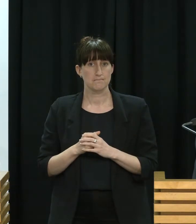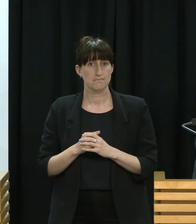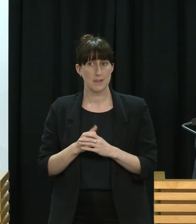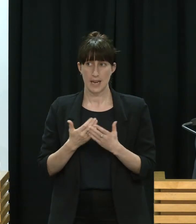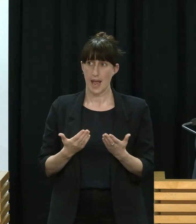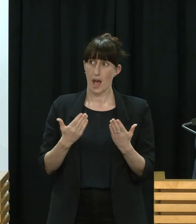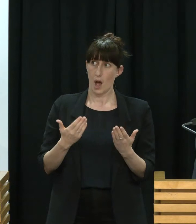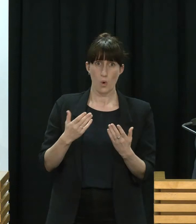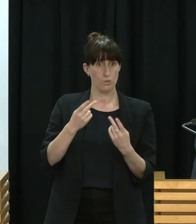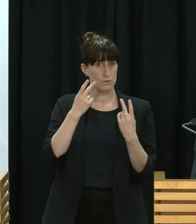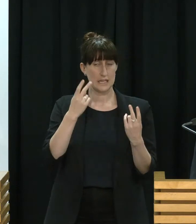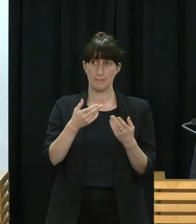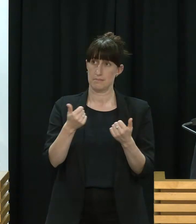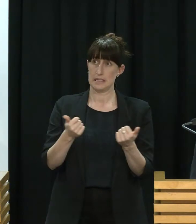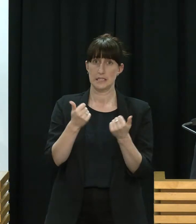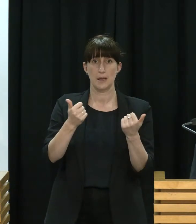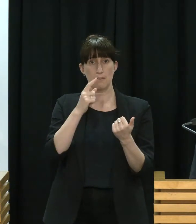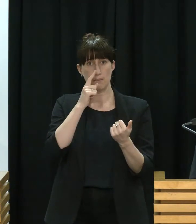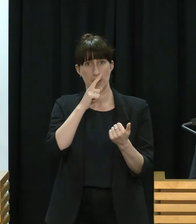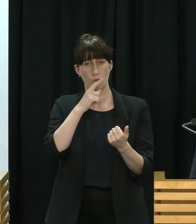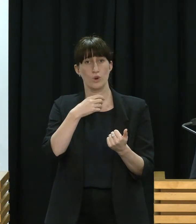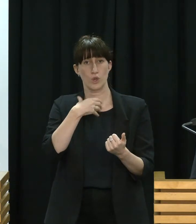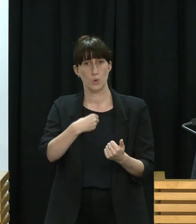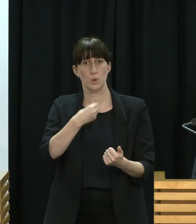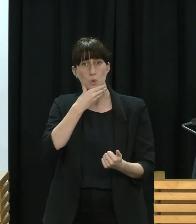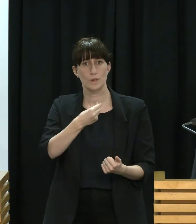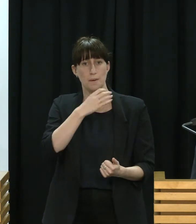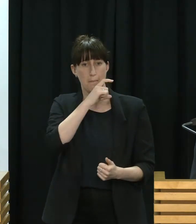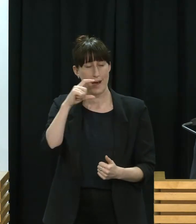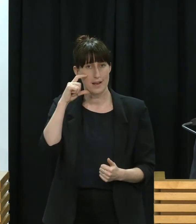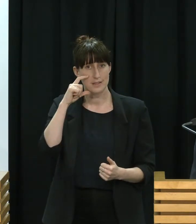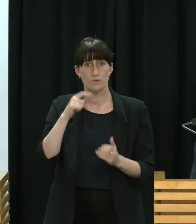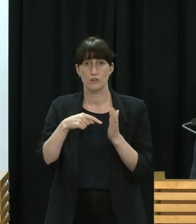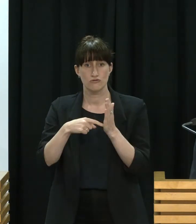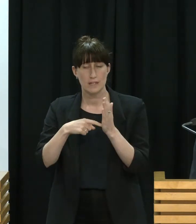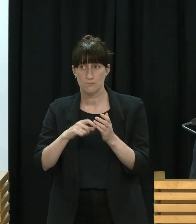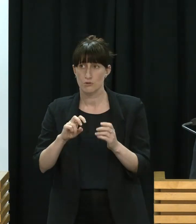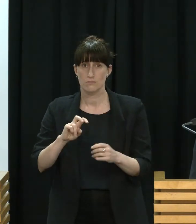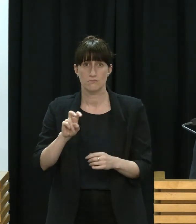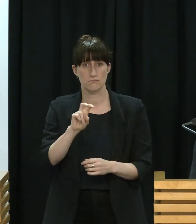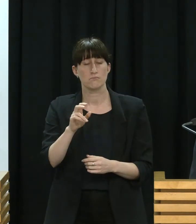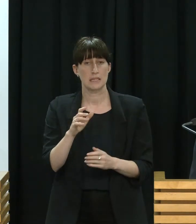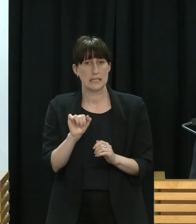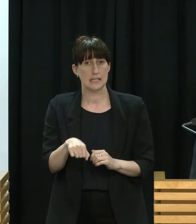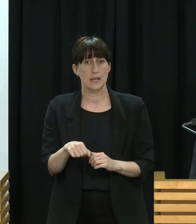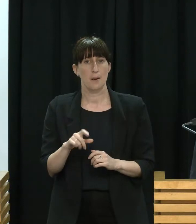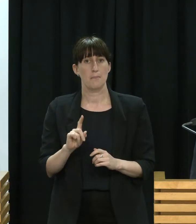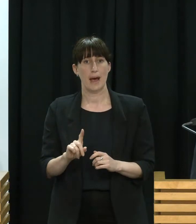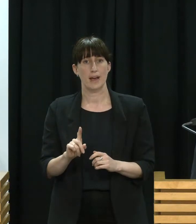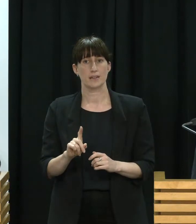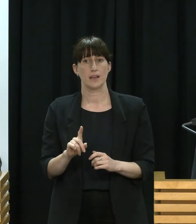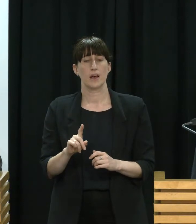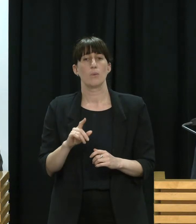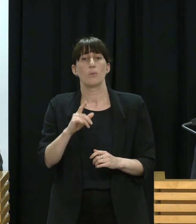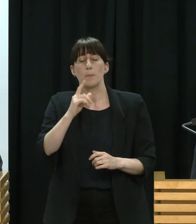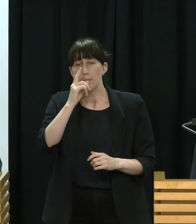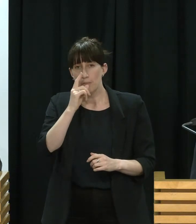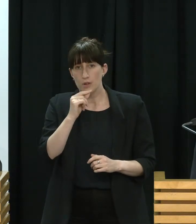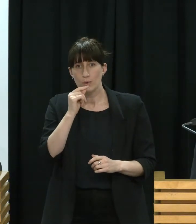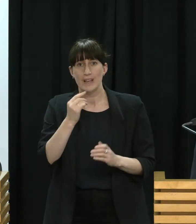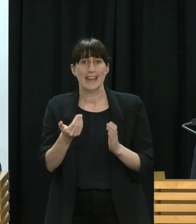more widely than we were previously, and I wouldn't rule out using masks more widely, but we haven't made further decisions on that at this point. Jenna, I'll come back to